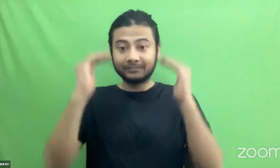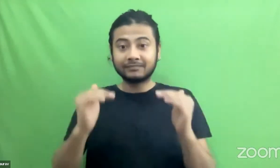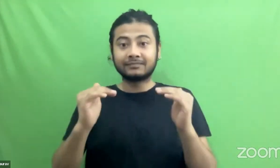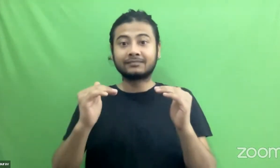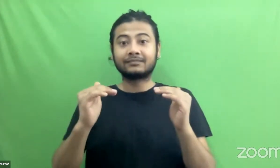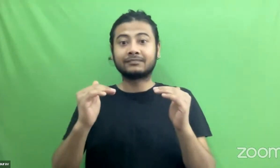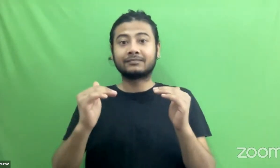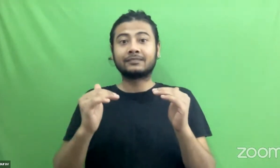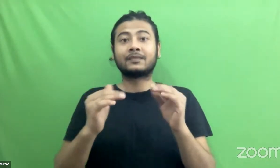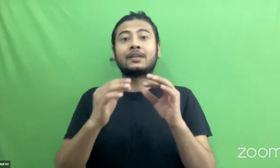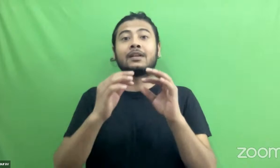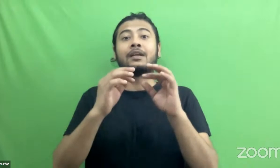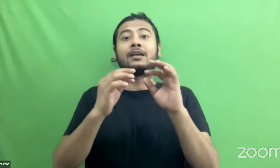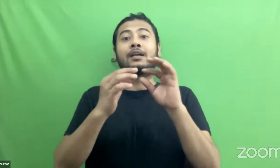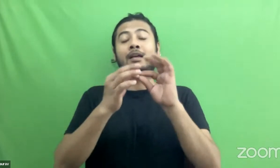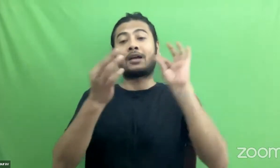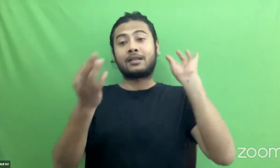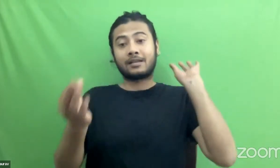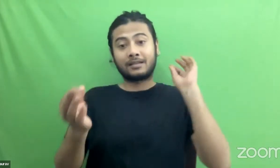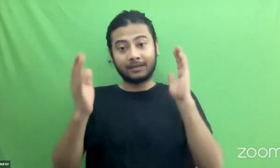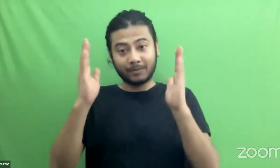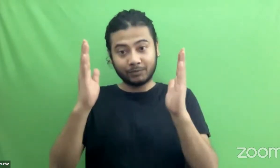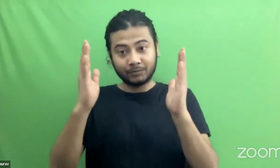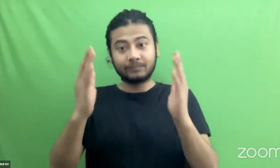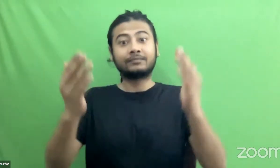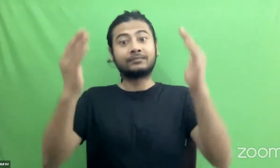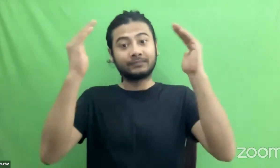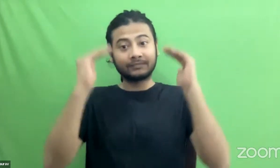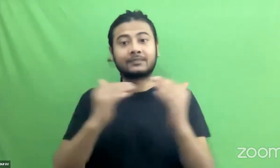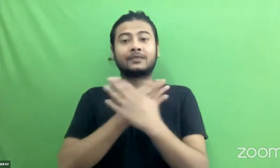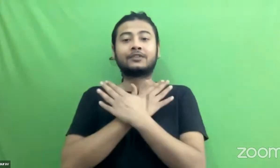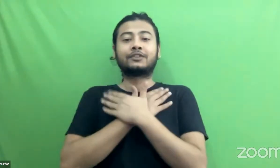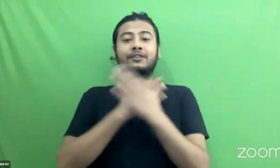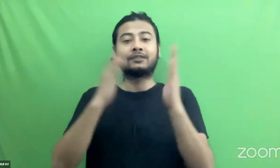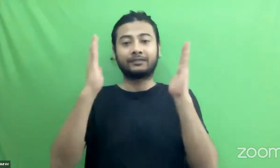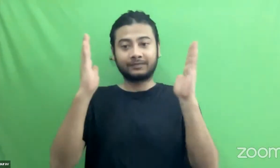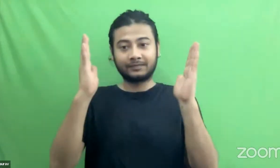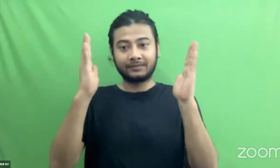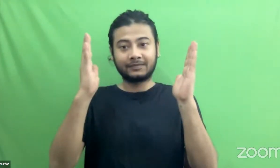what is the reason we chant the Panchatattva mantra.